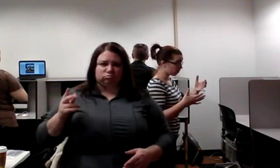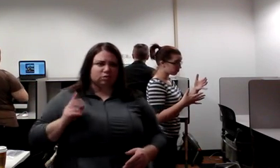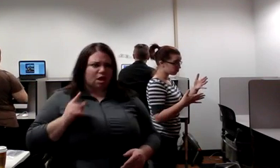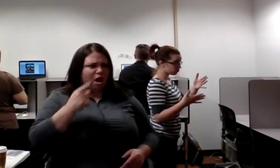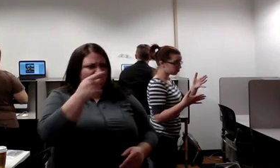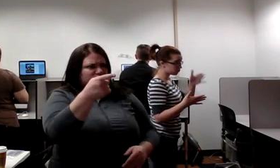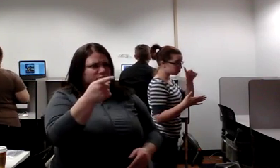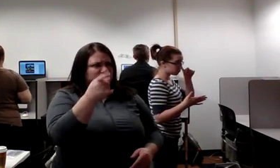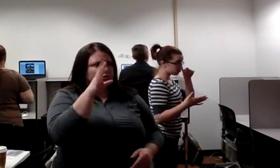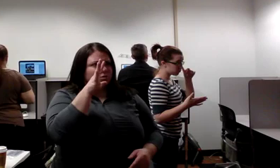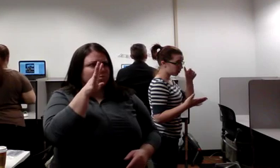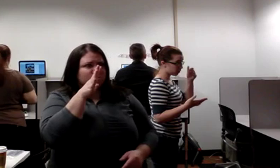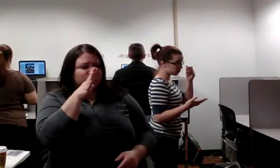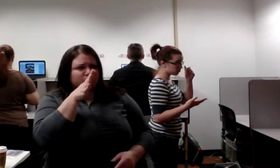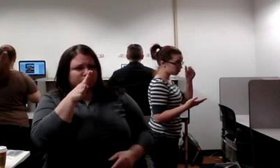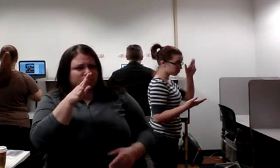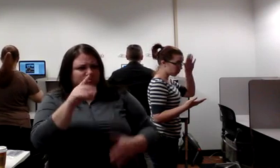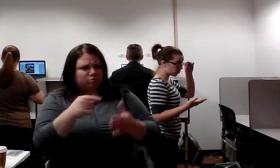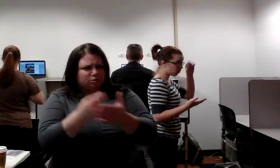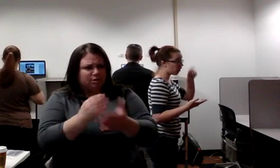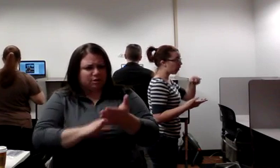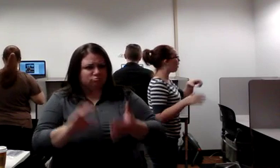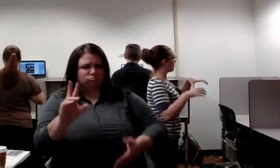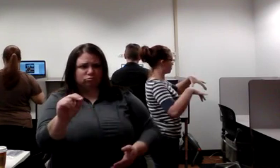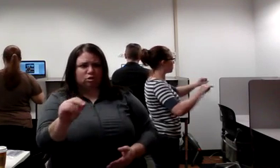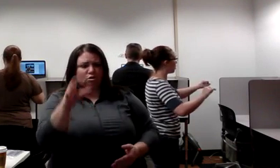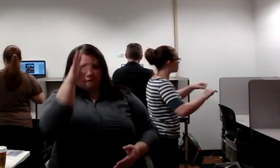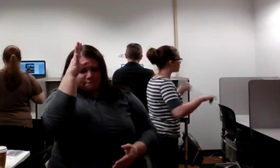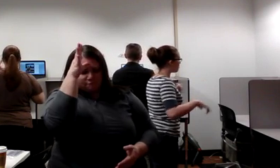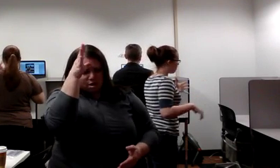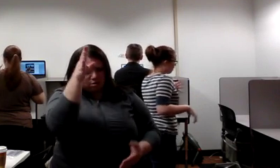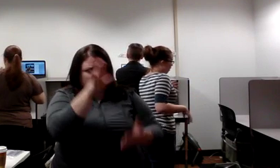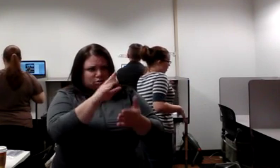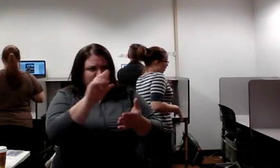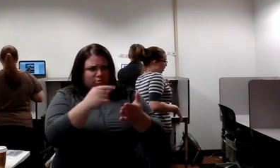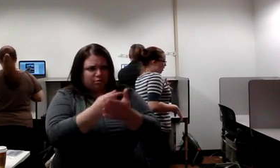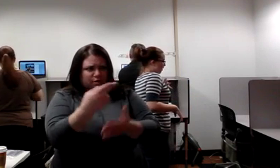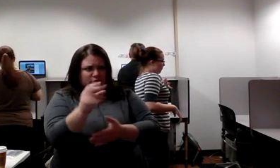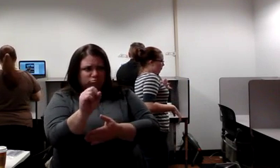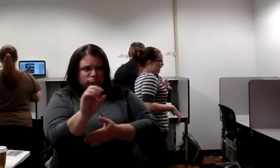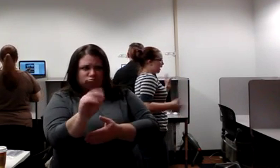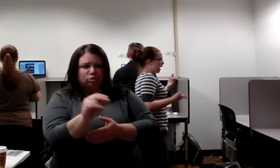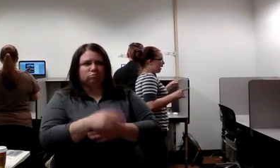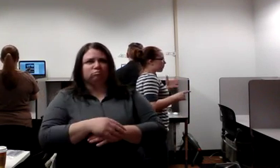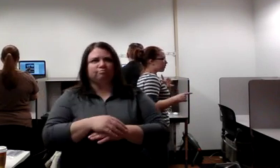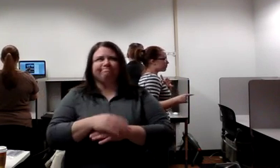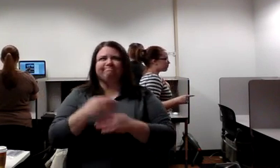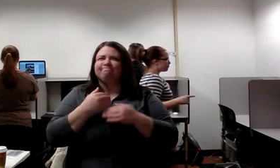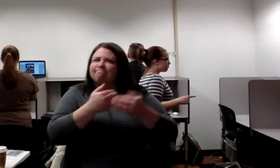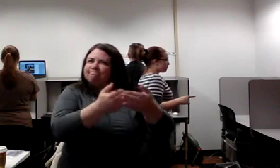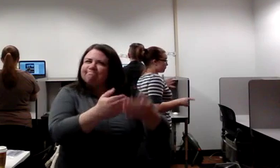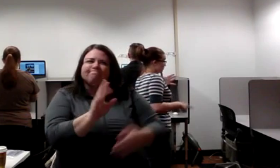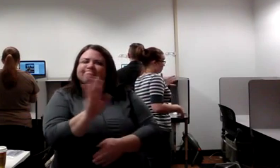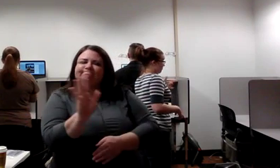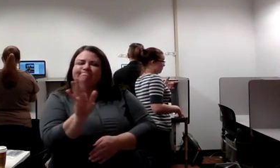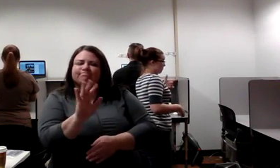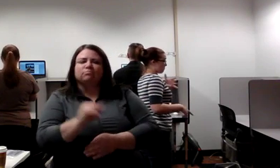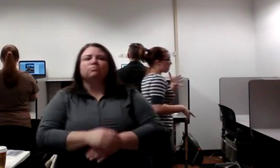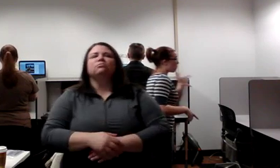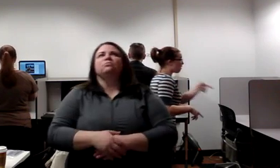school. She refused to sign the final adoption papers. She only relented a few months later when my